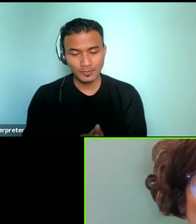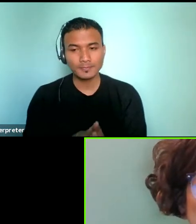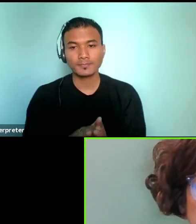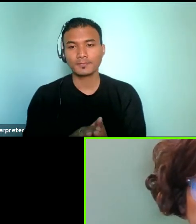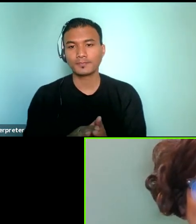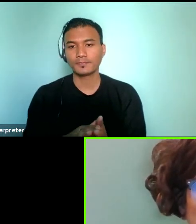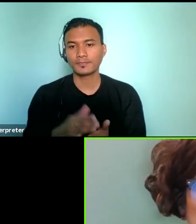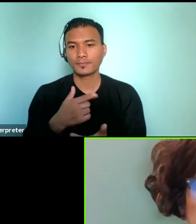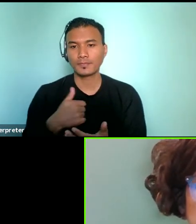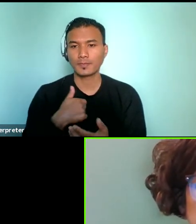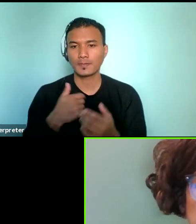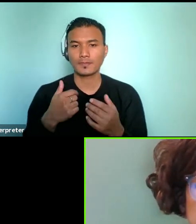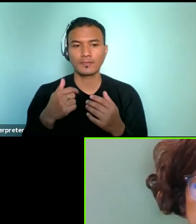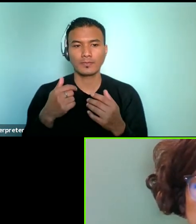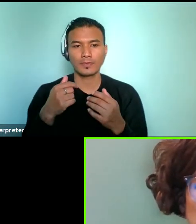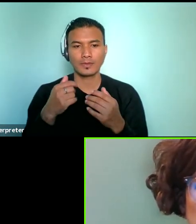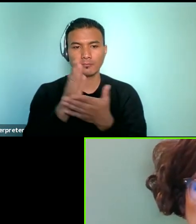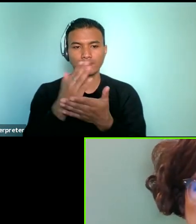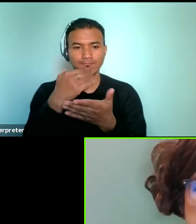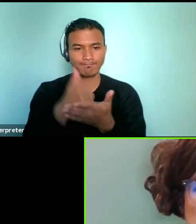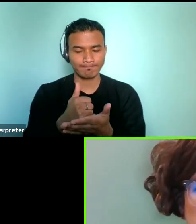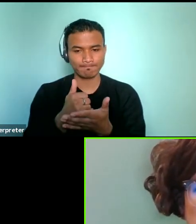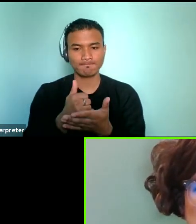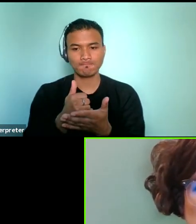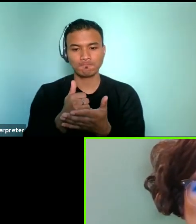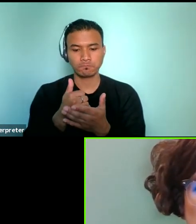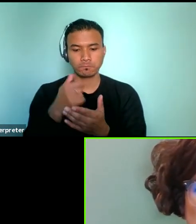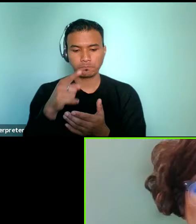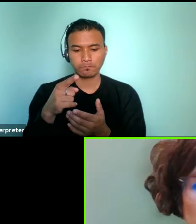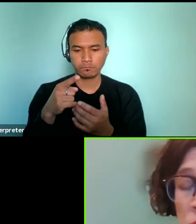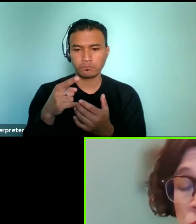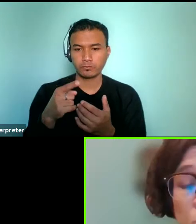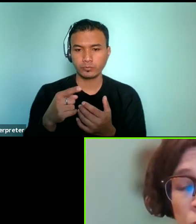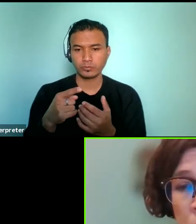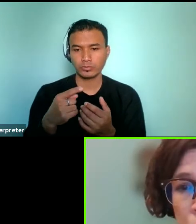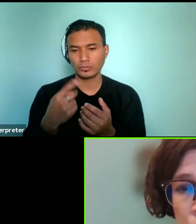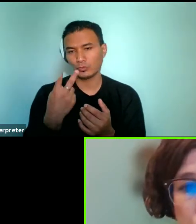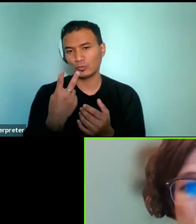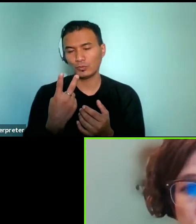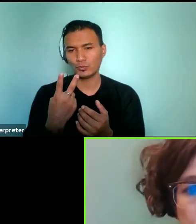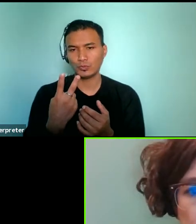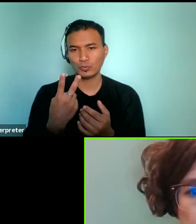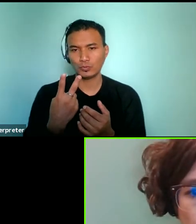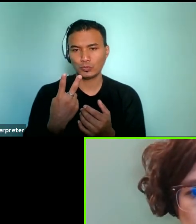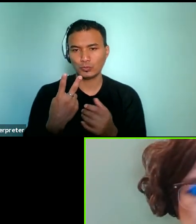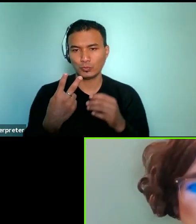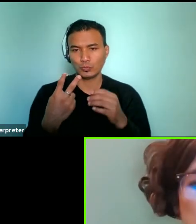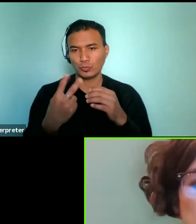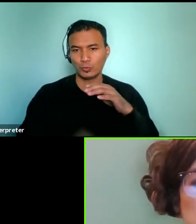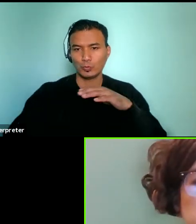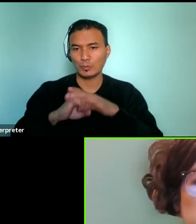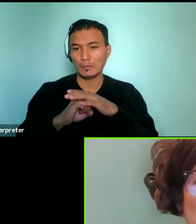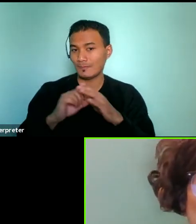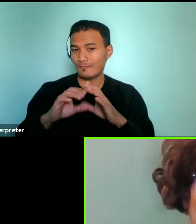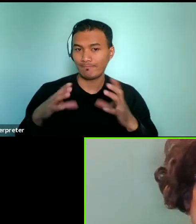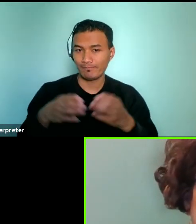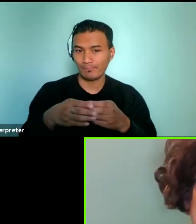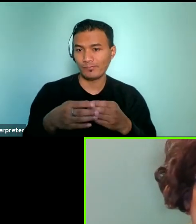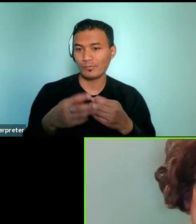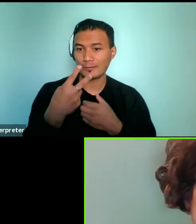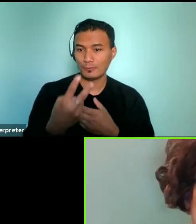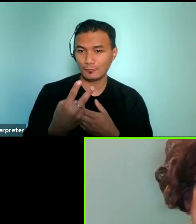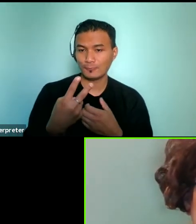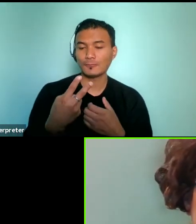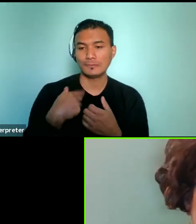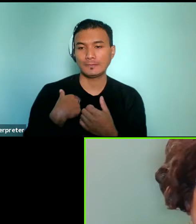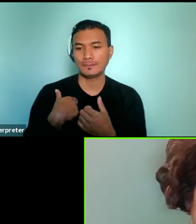and we will divide this session into two main parts. So we